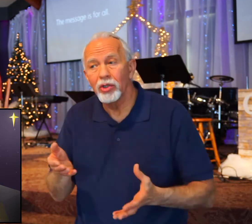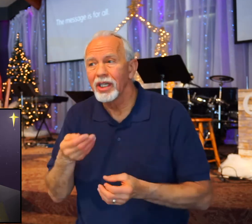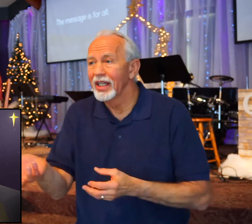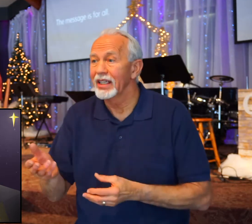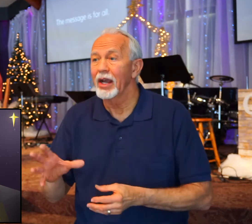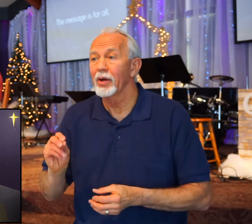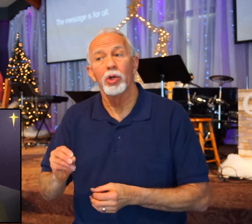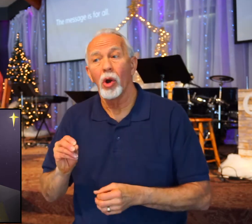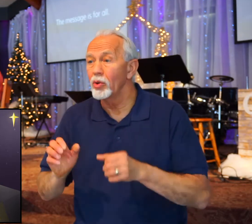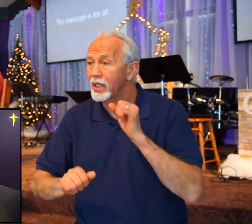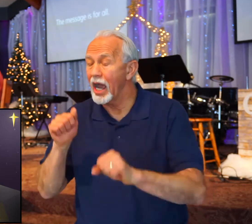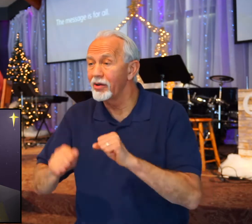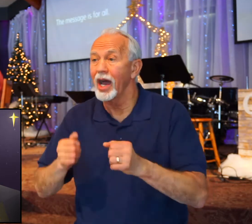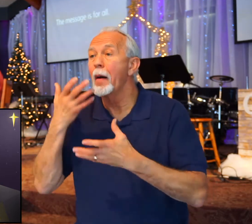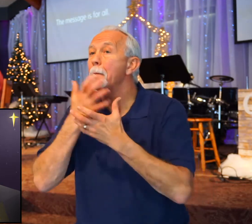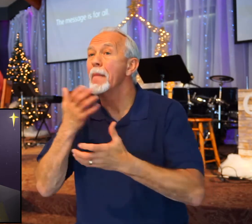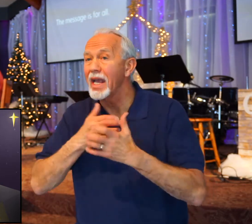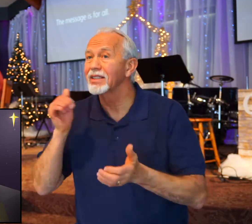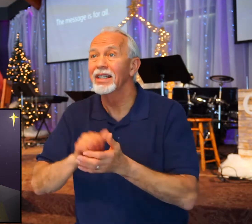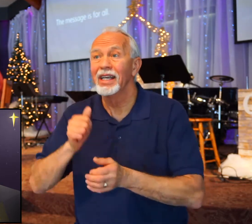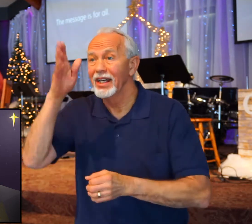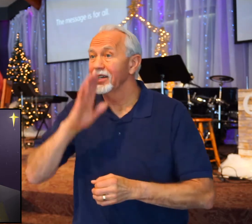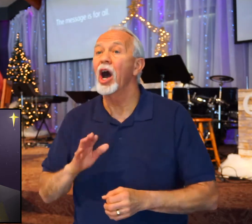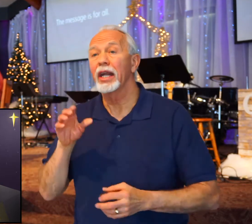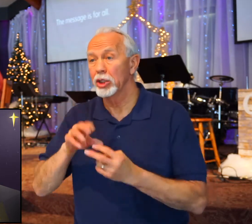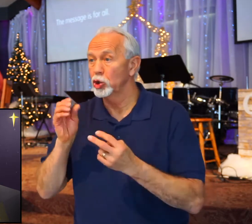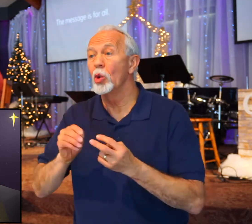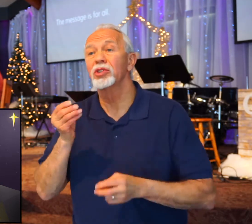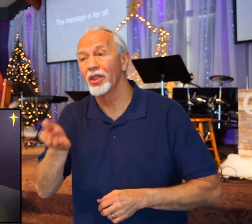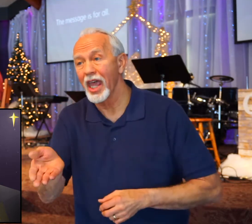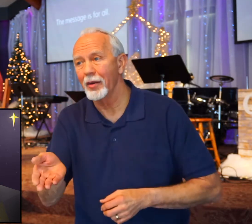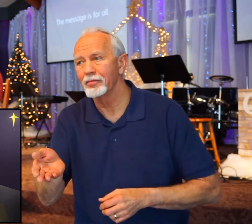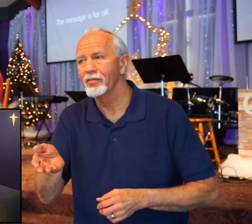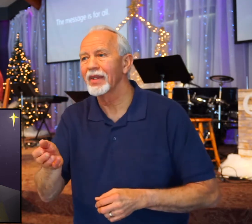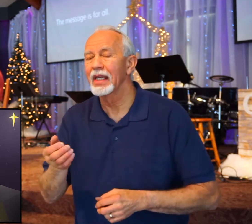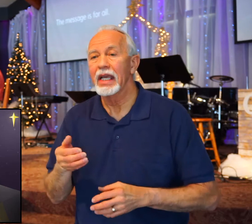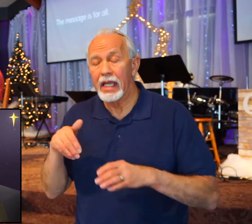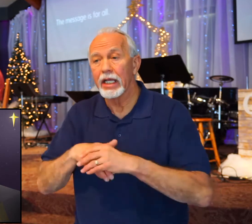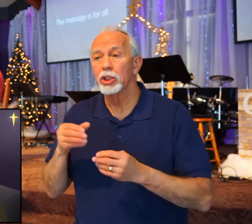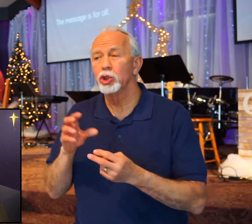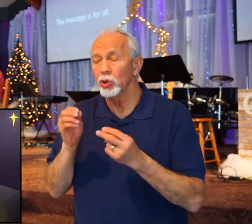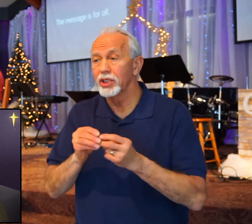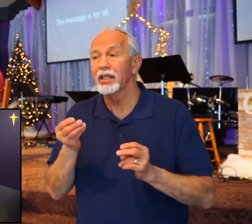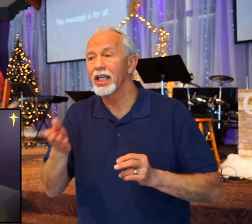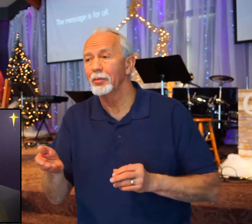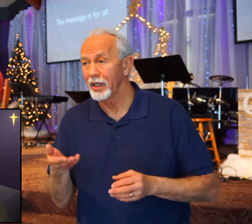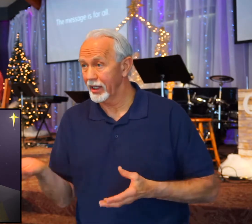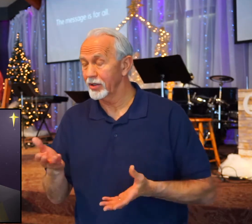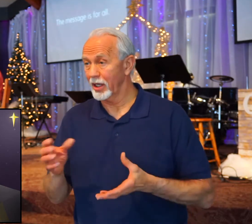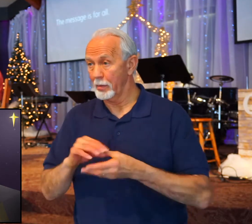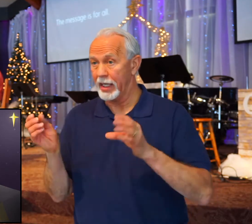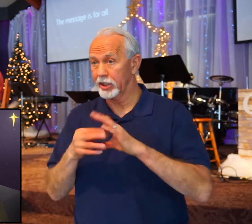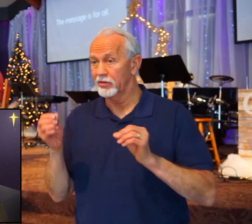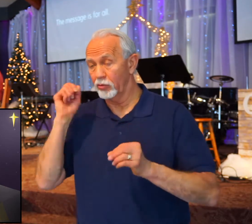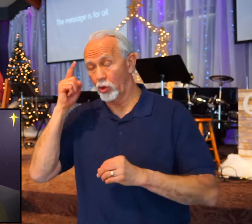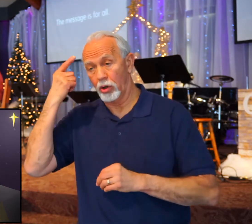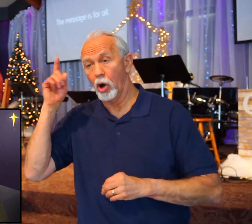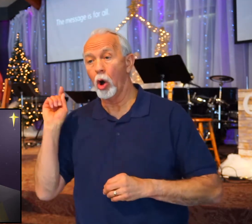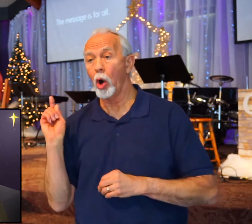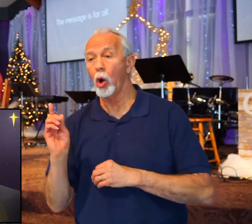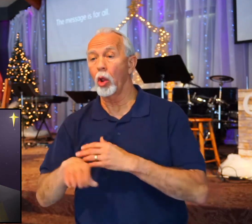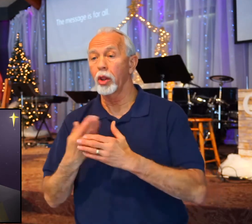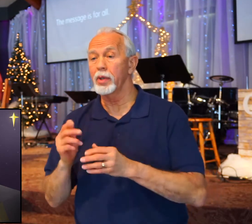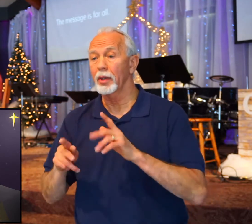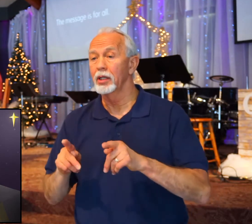no doubt amazed that God had chosen them. And in choosing them, there's a message that goes out to all of us.